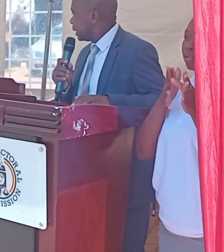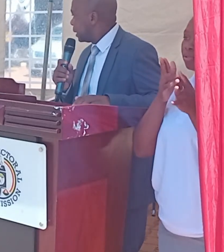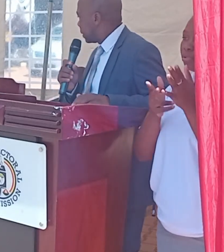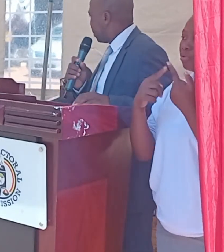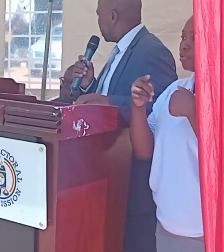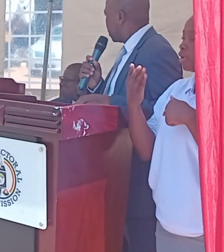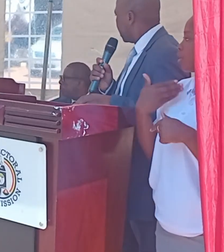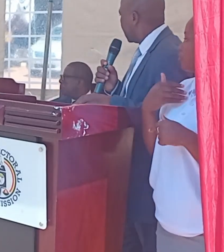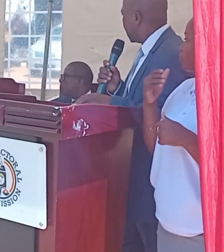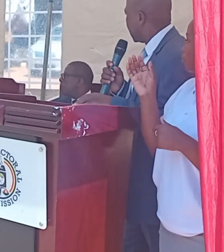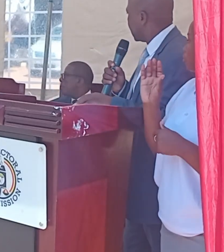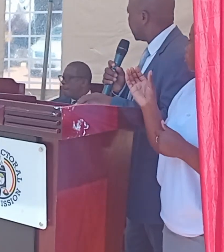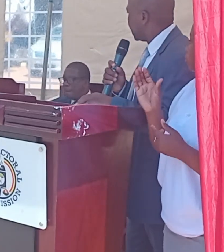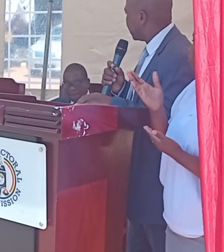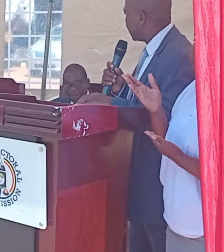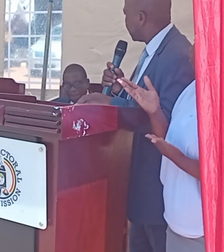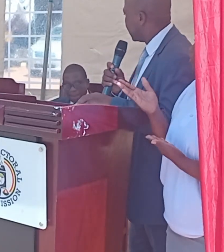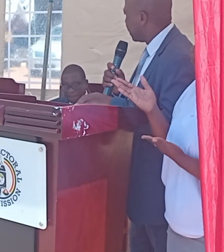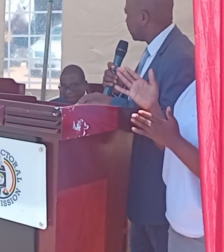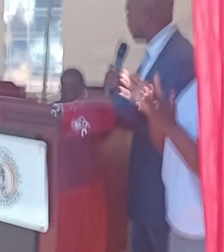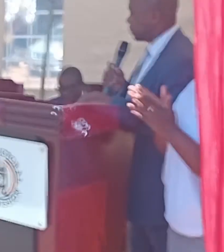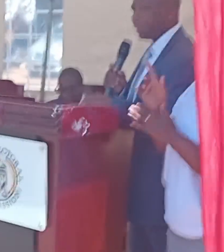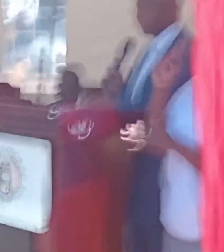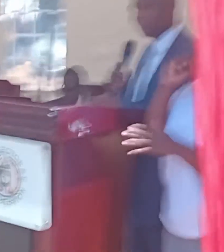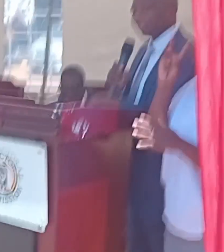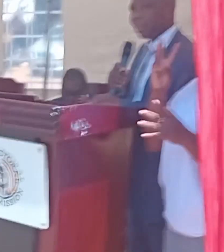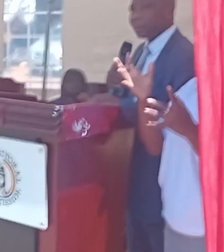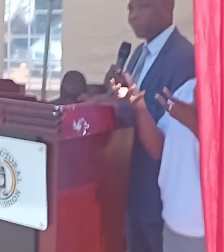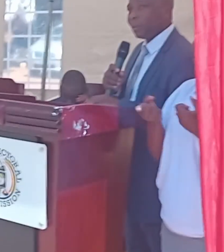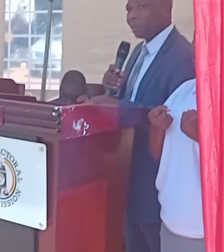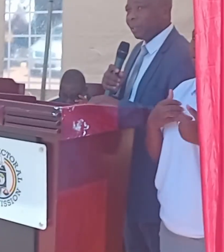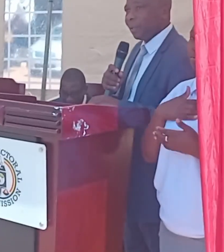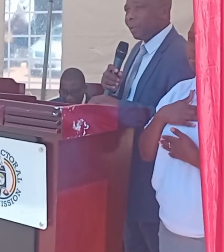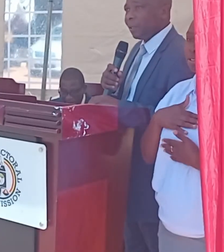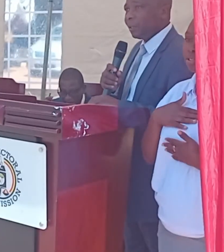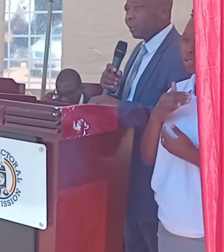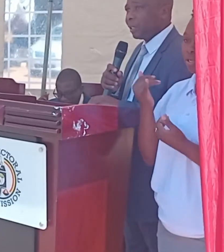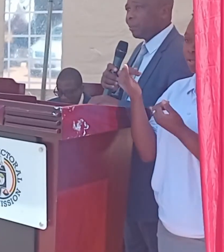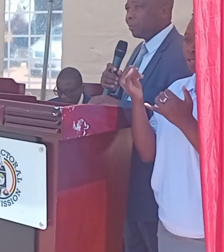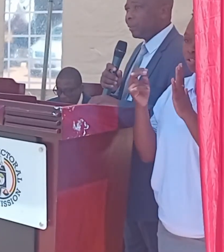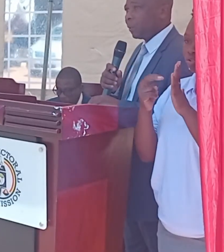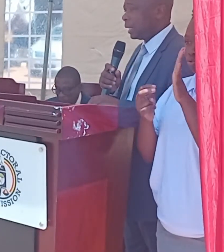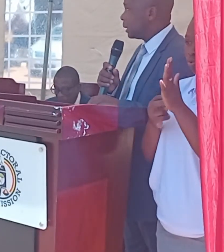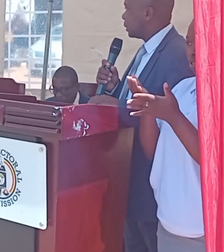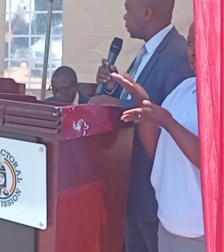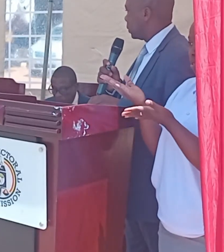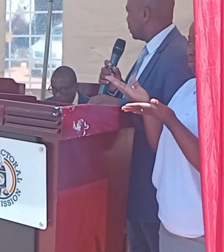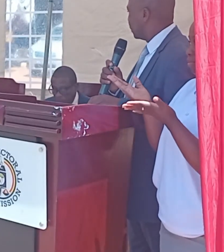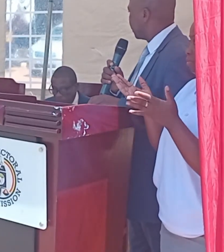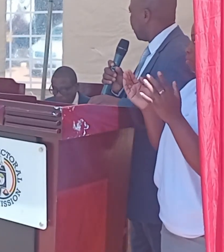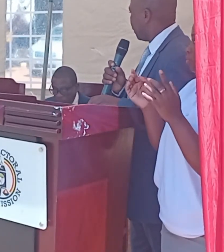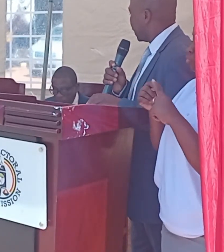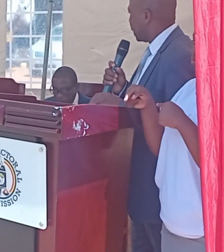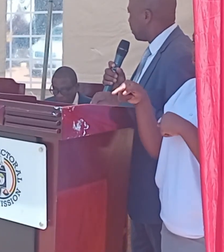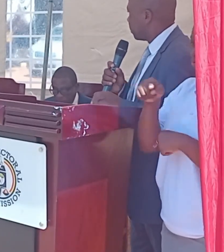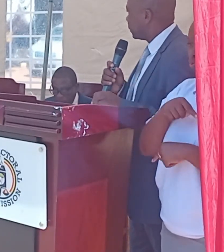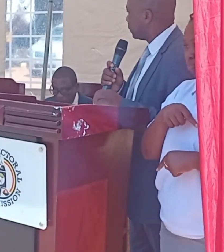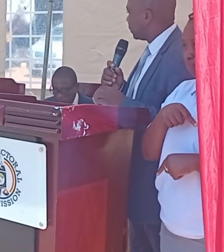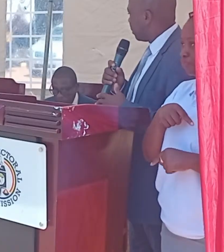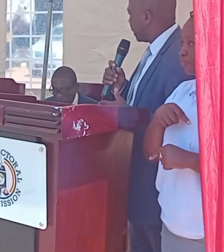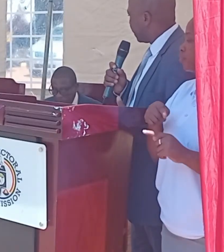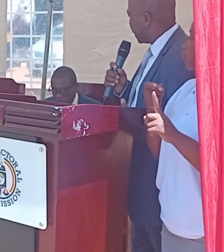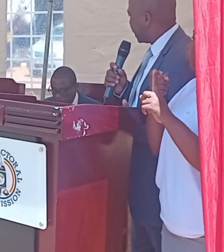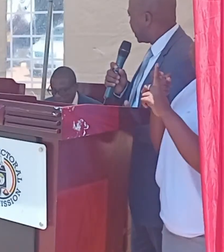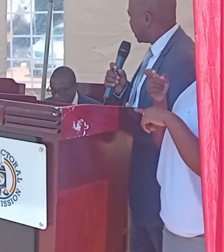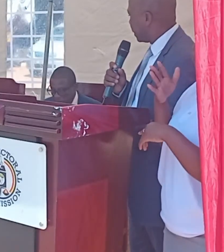have the Commission, and I think I will take the pleasure to introduce them quickly to you.